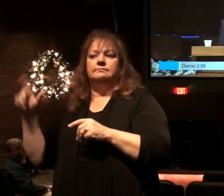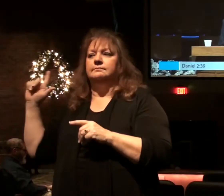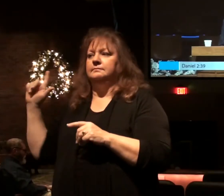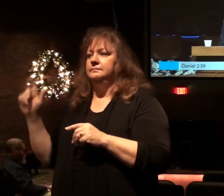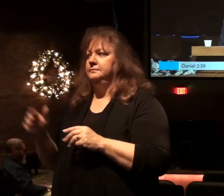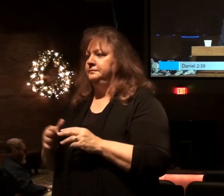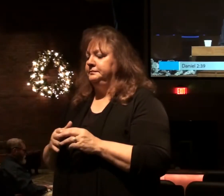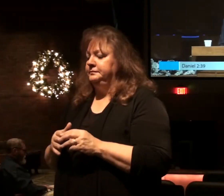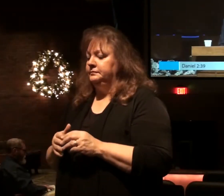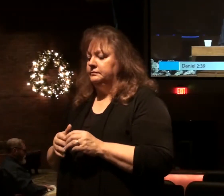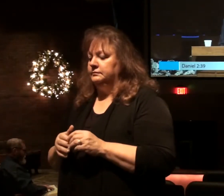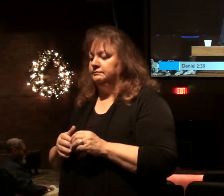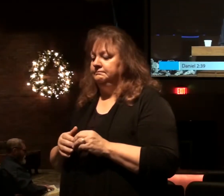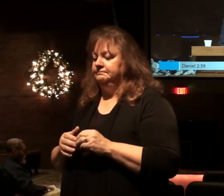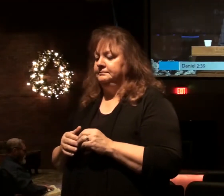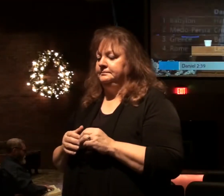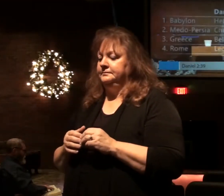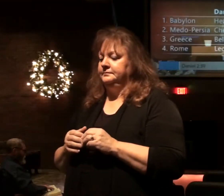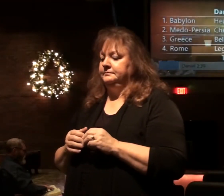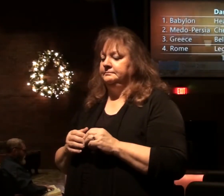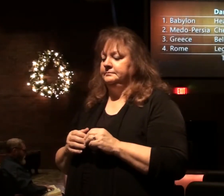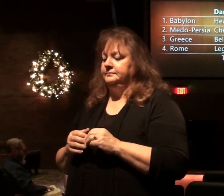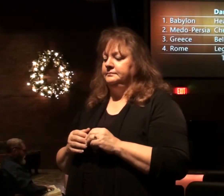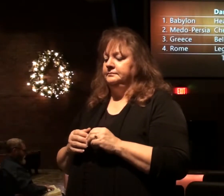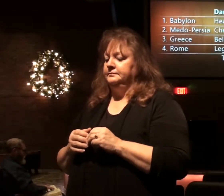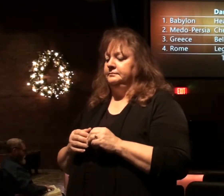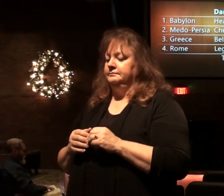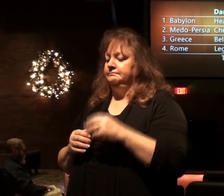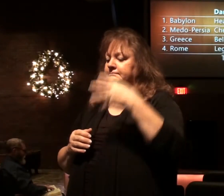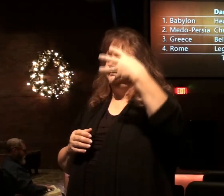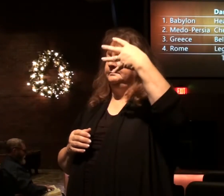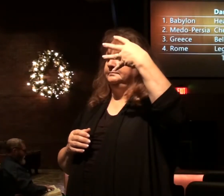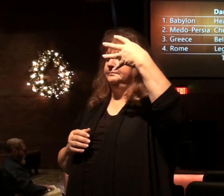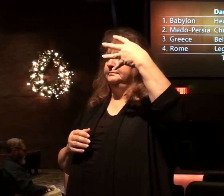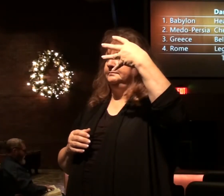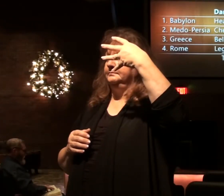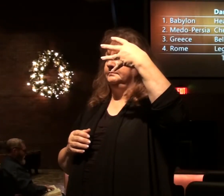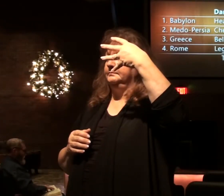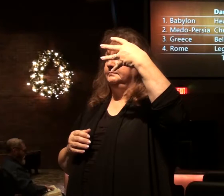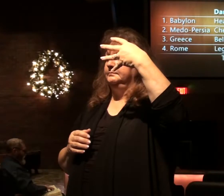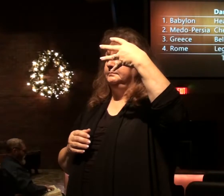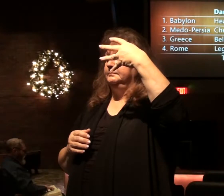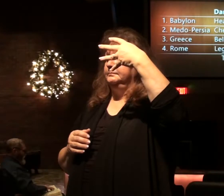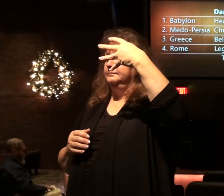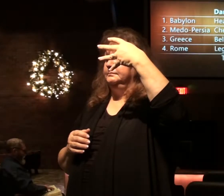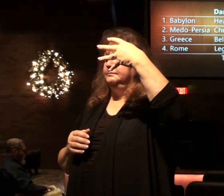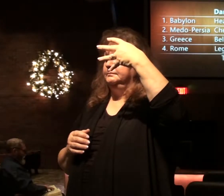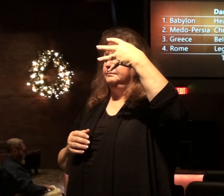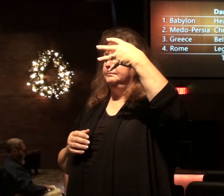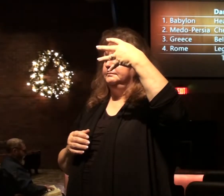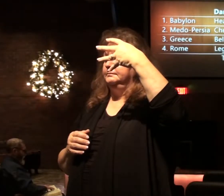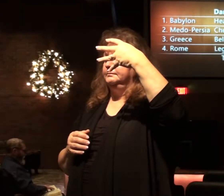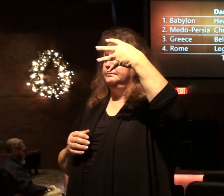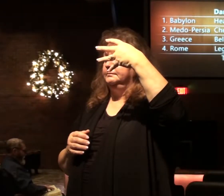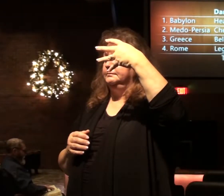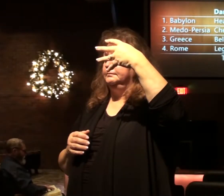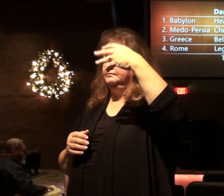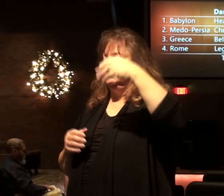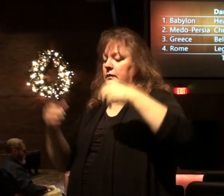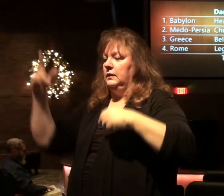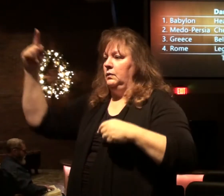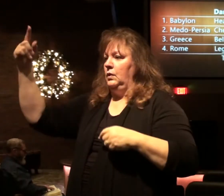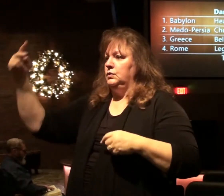up that slide. Then there'll be the 4th. So you see numbered there on the left-hand